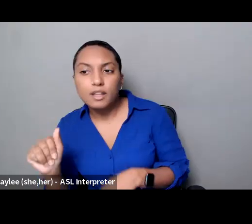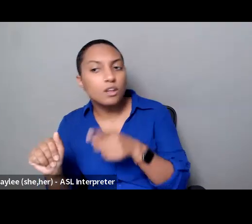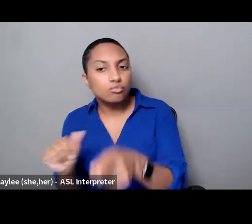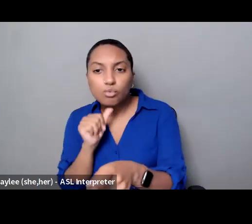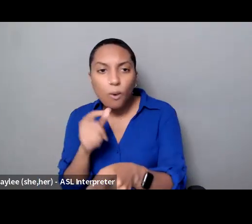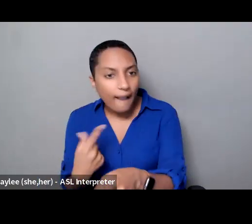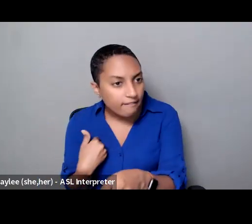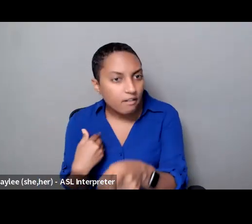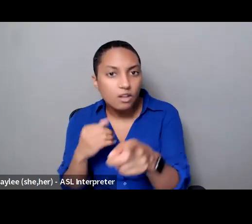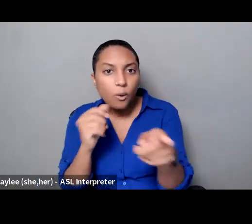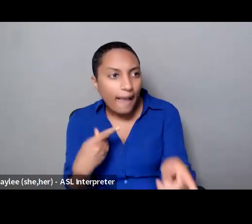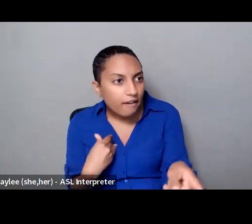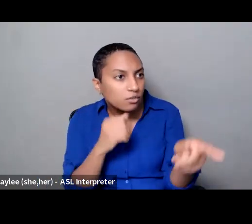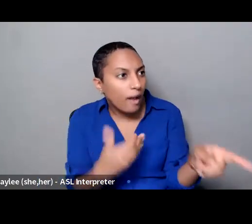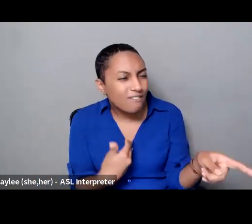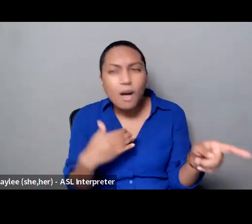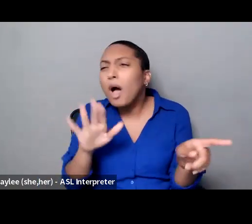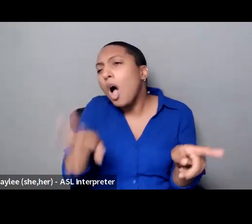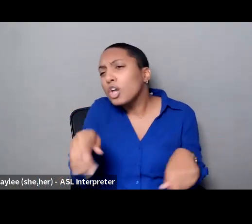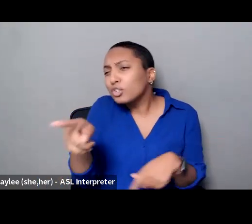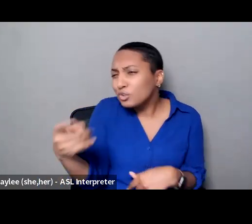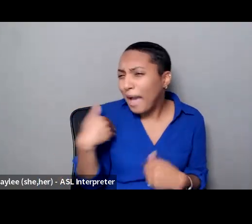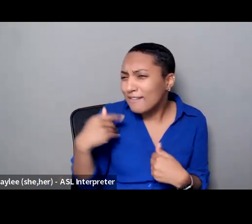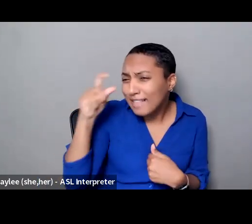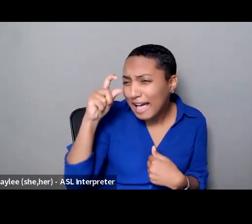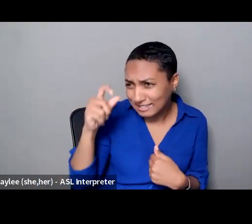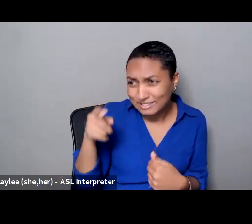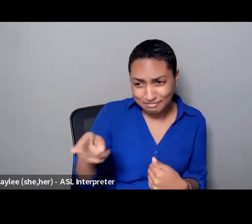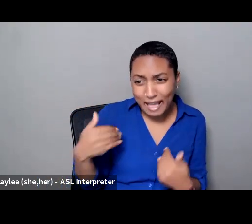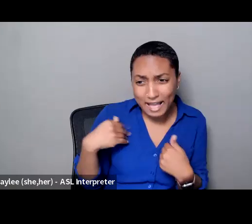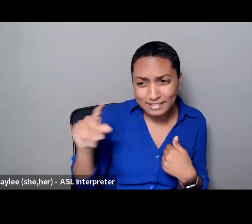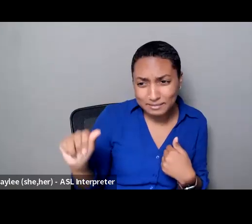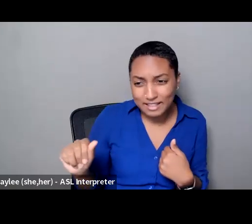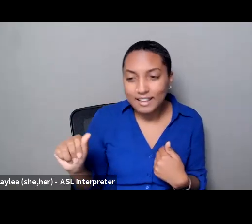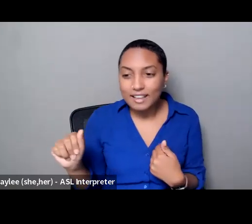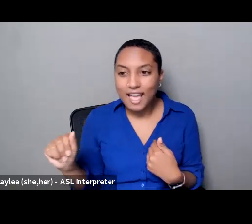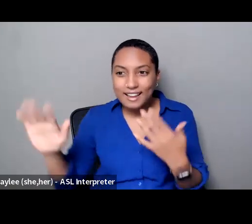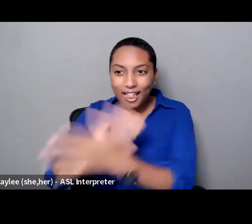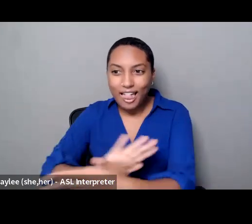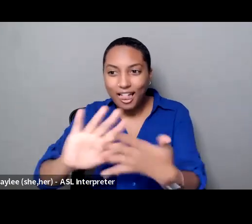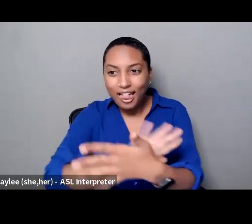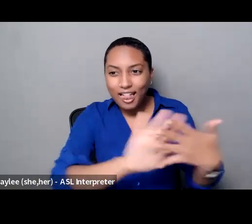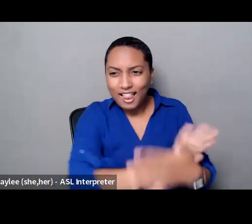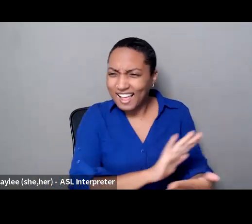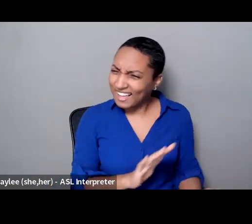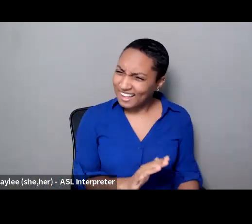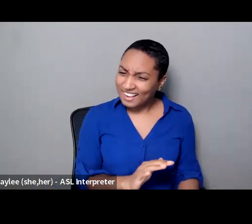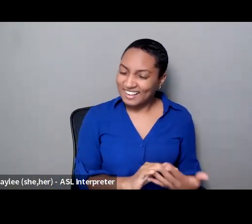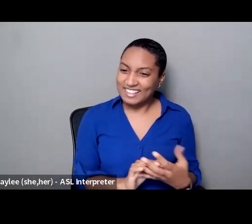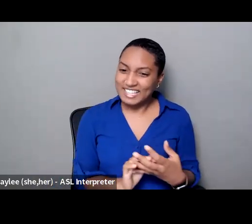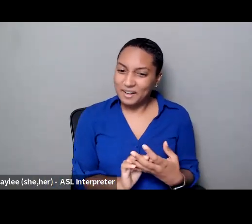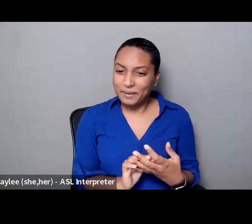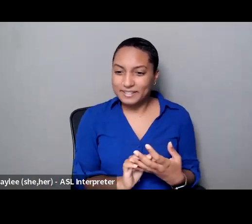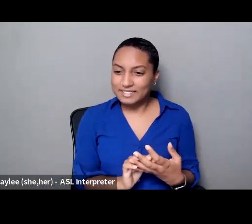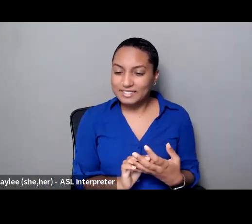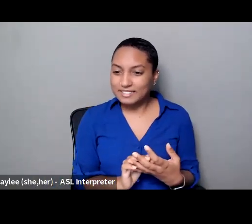well, you wear glasses, so you have a disability. And I know that, and he started talking about things that were, you know, conditions that